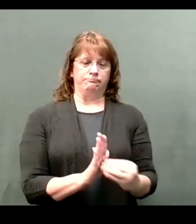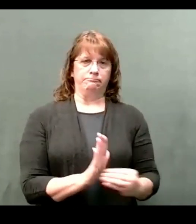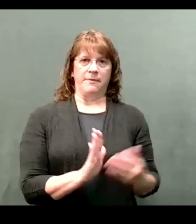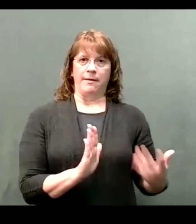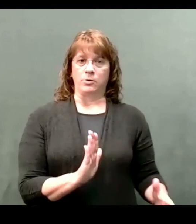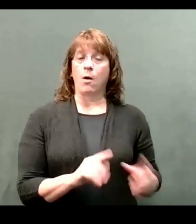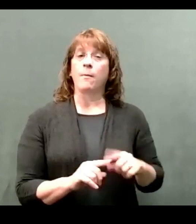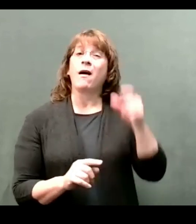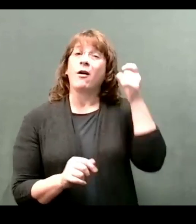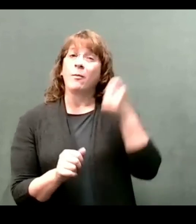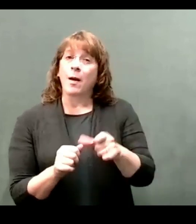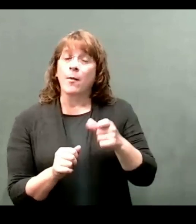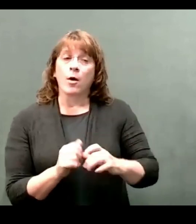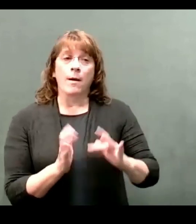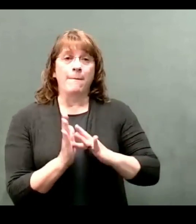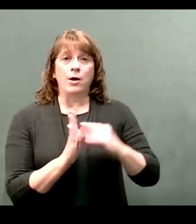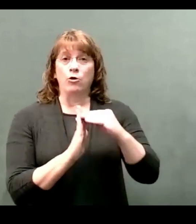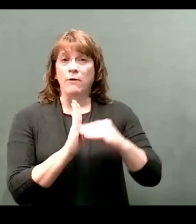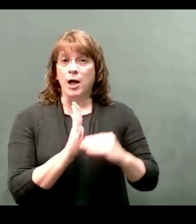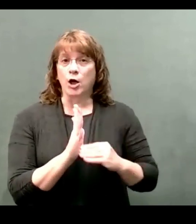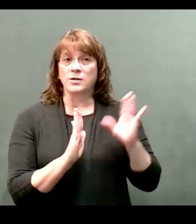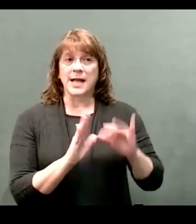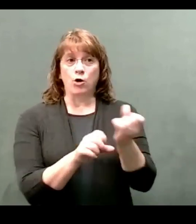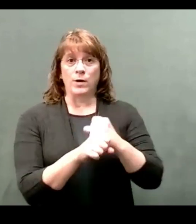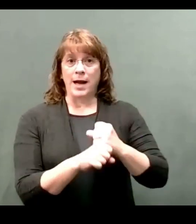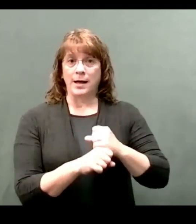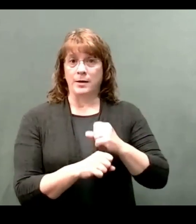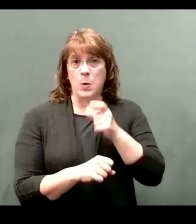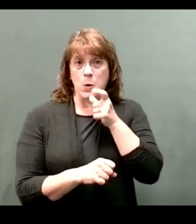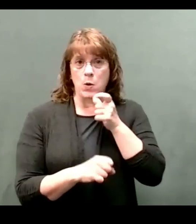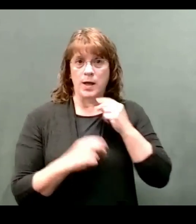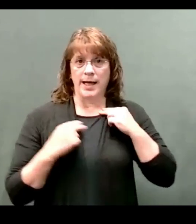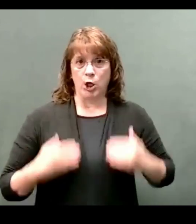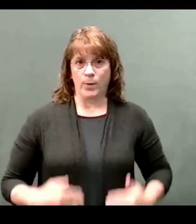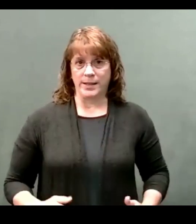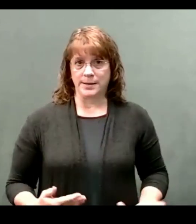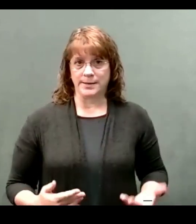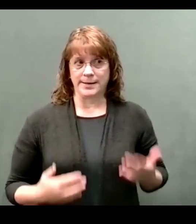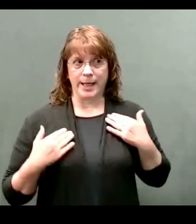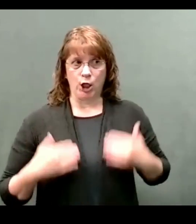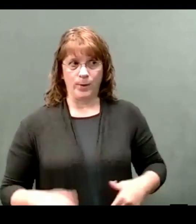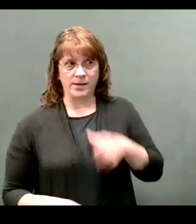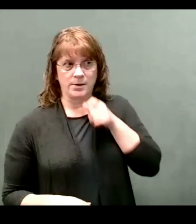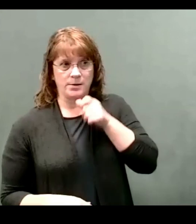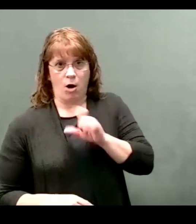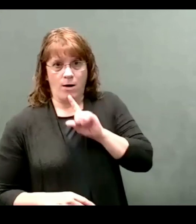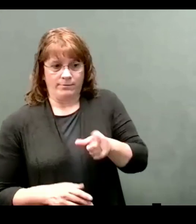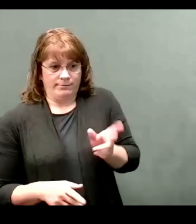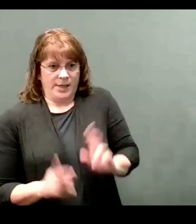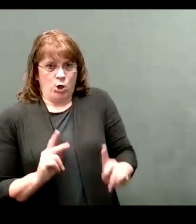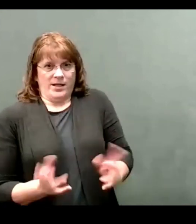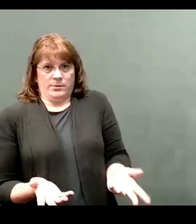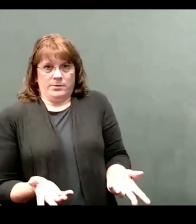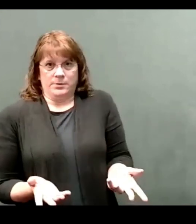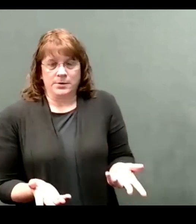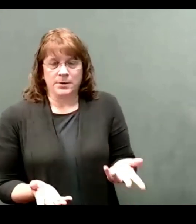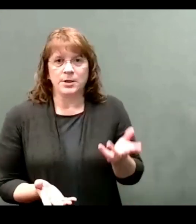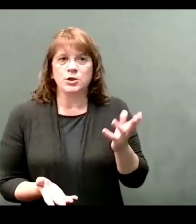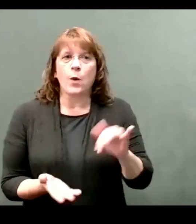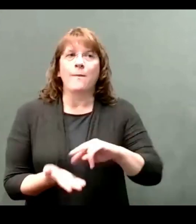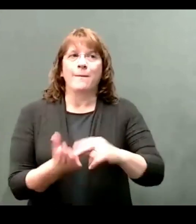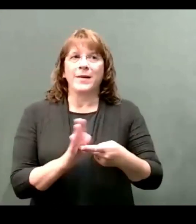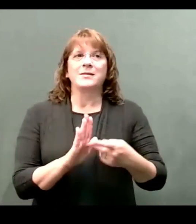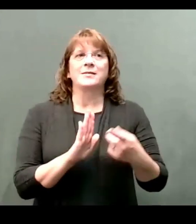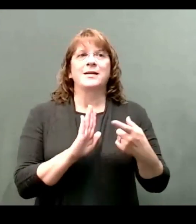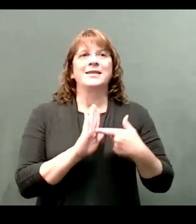this is a good time to remember that medical records are created by humans, and humans are human. And therefore it tends